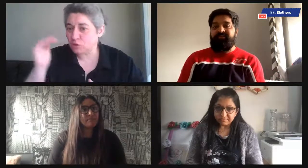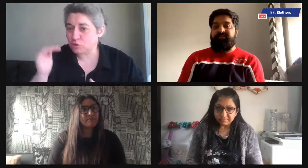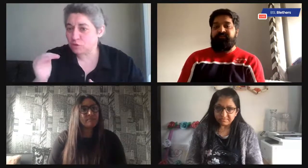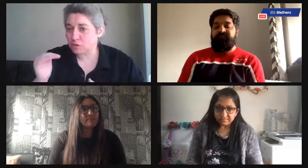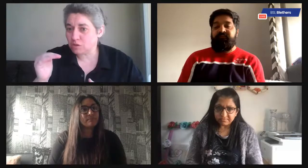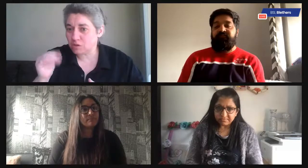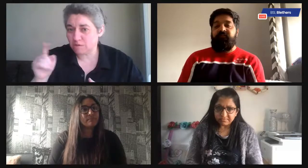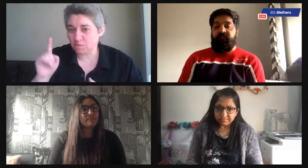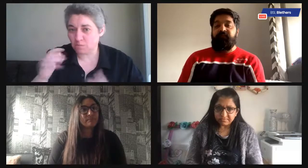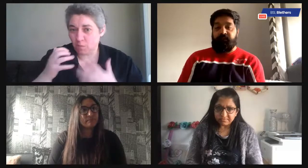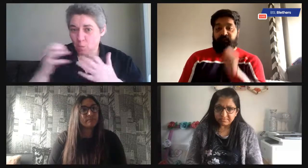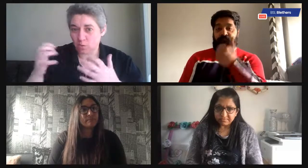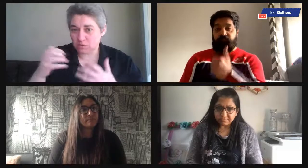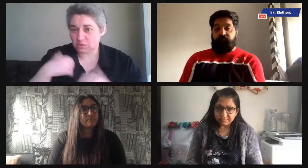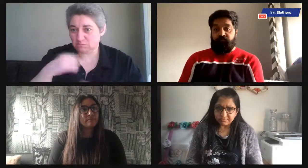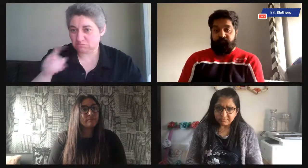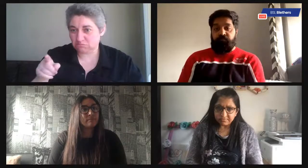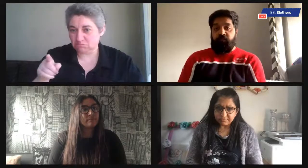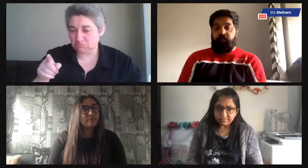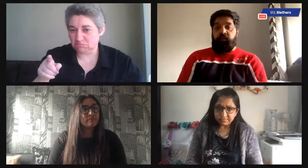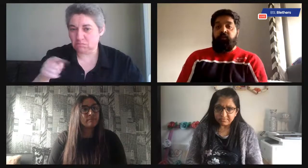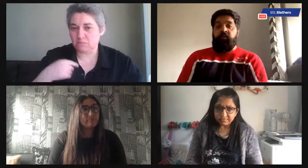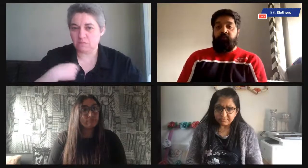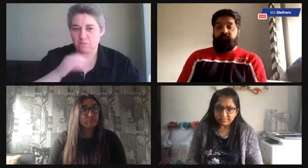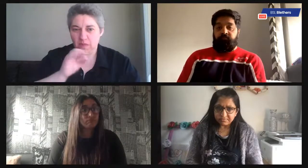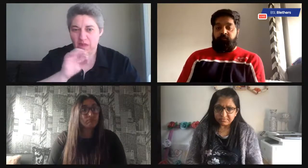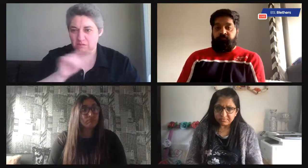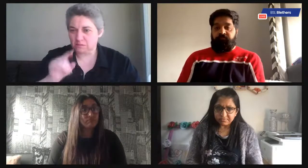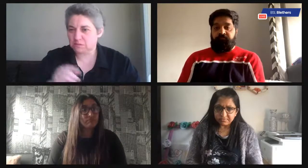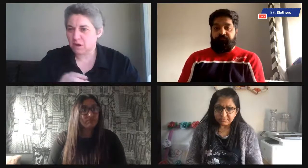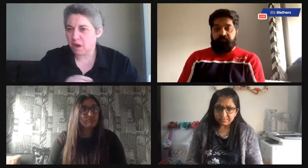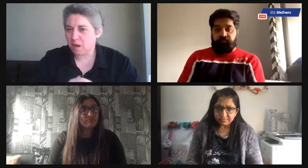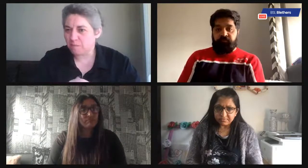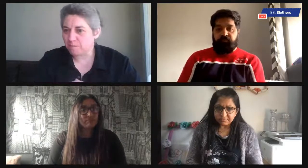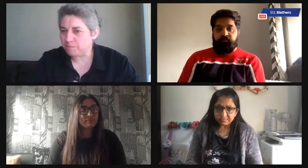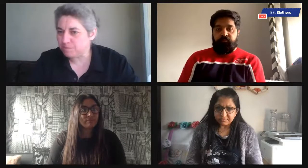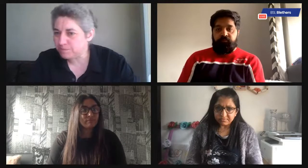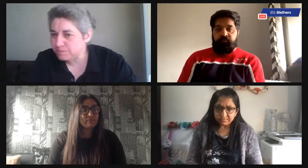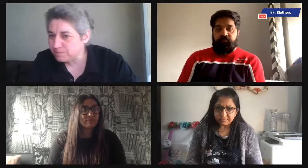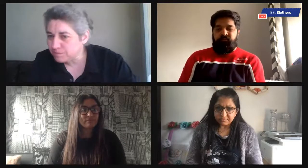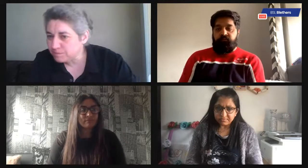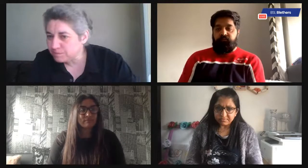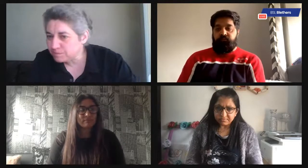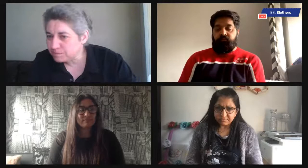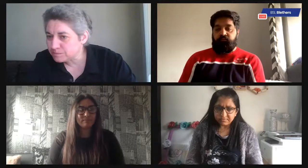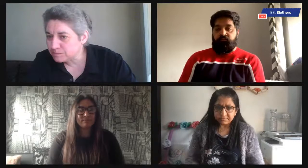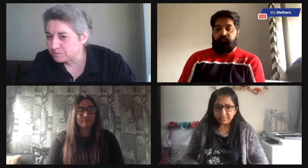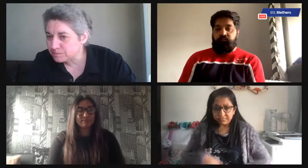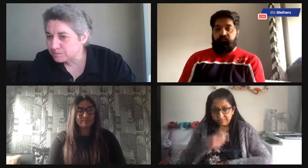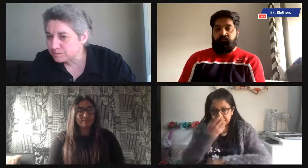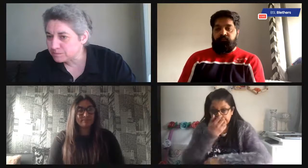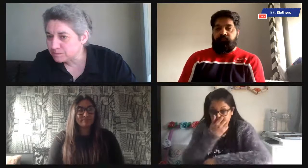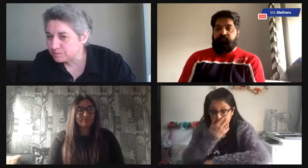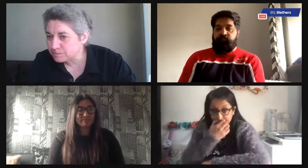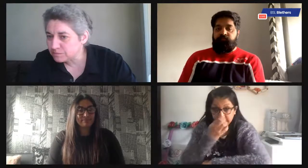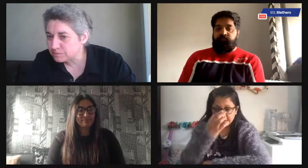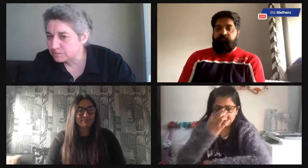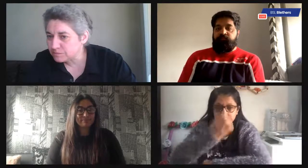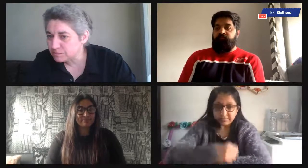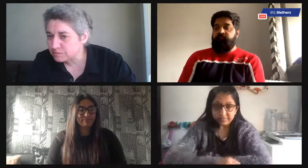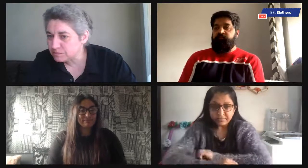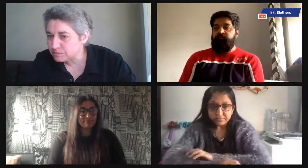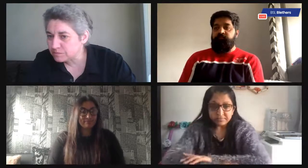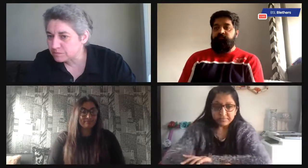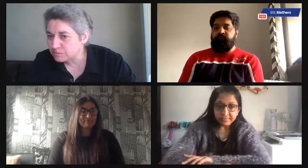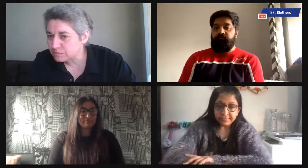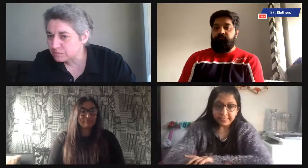happened as a result of COVID. So see, but that's great. Thank you. I'm looking here at the questioning comments and they're already